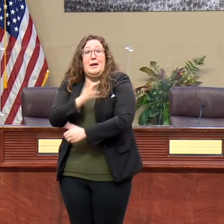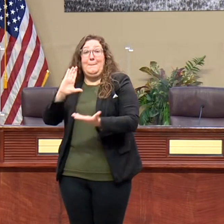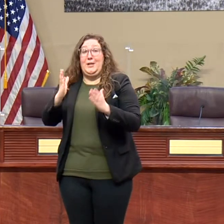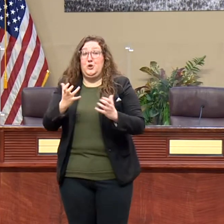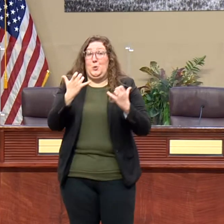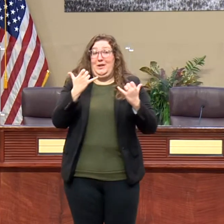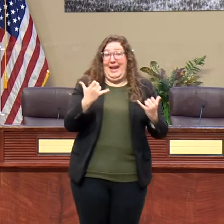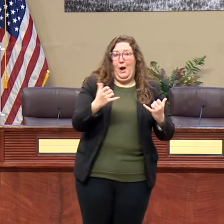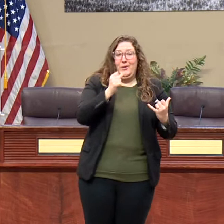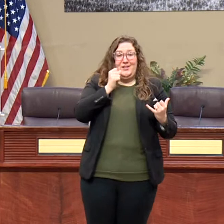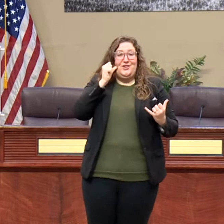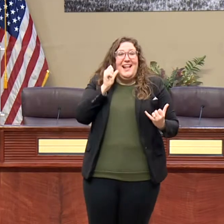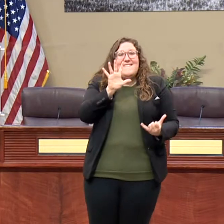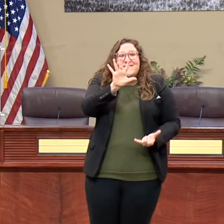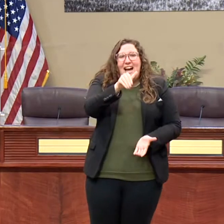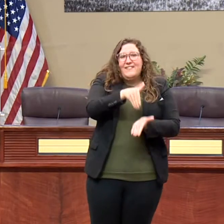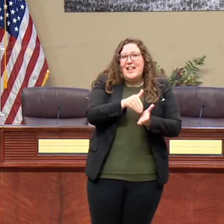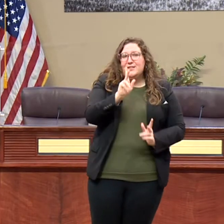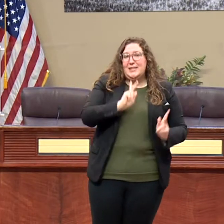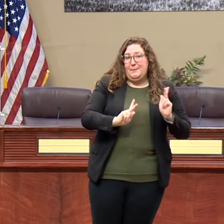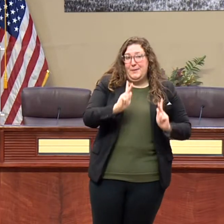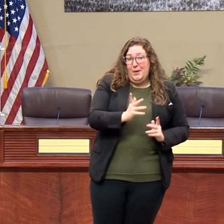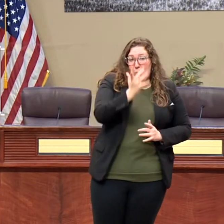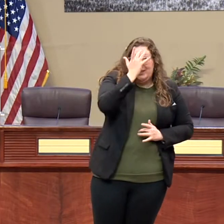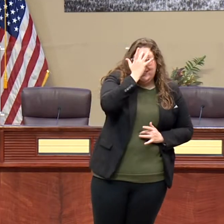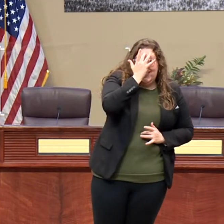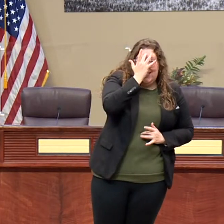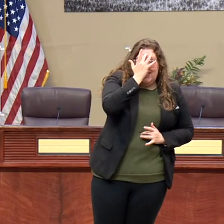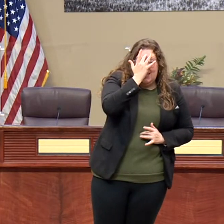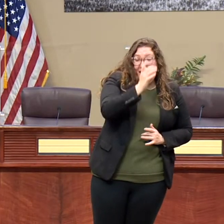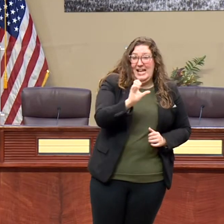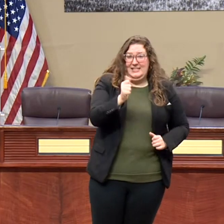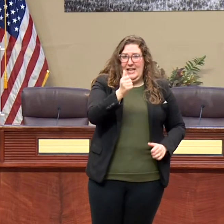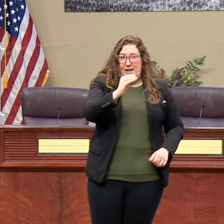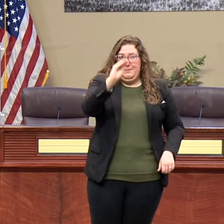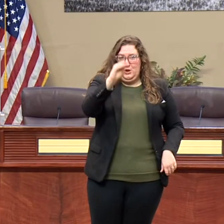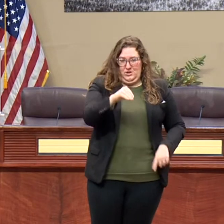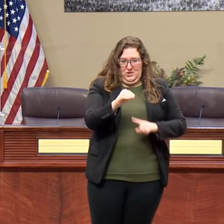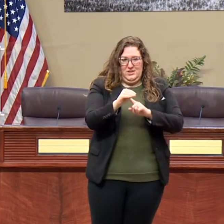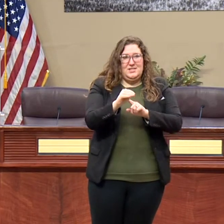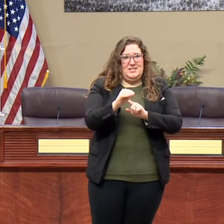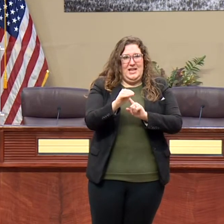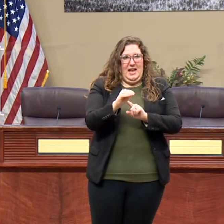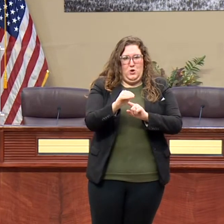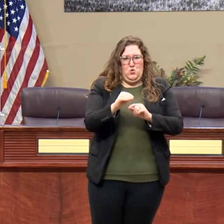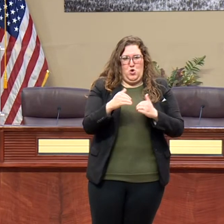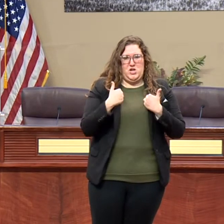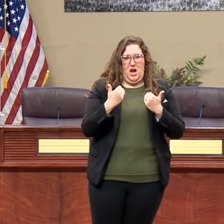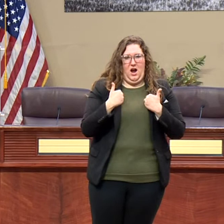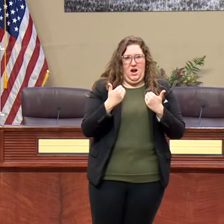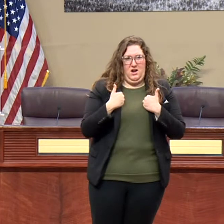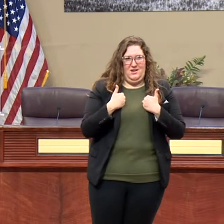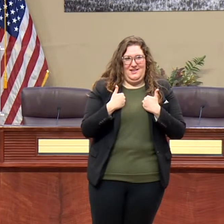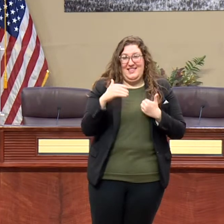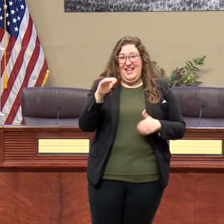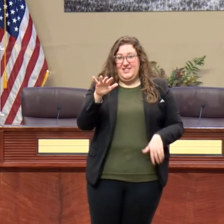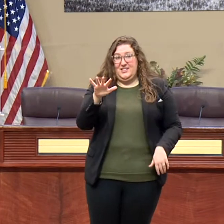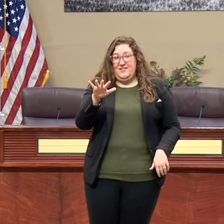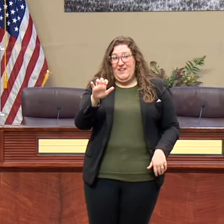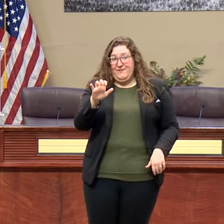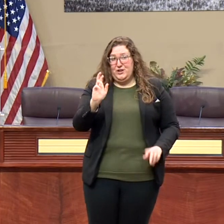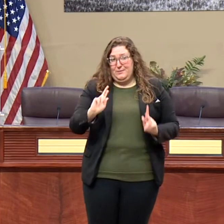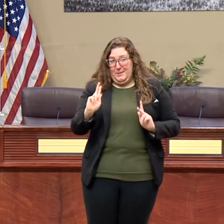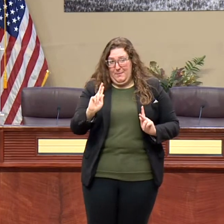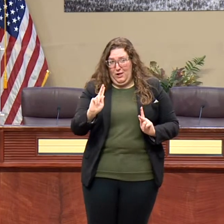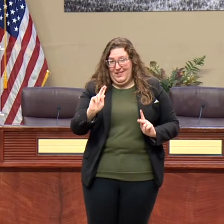cases reported yesterday, you know, if 10% of those are pediatric, then it's 500 persons, and if 10% of those are hospitalized, it's 50. And